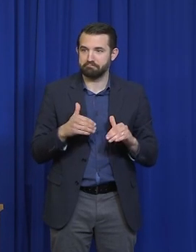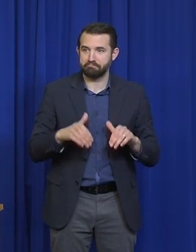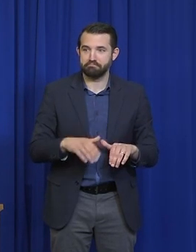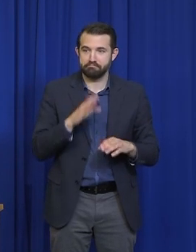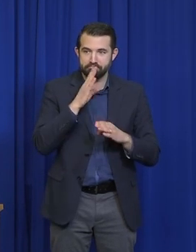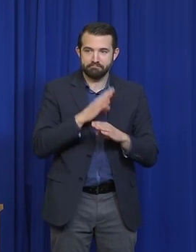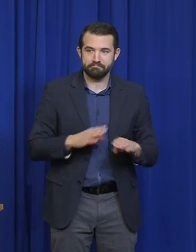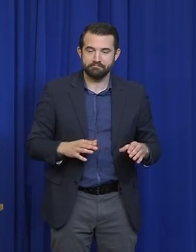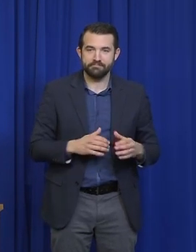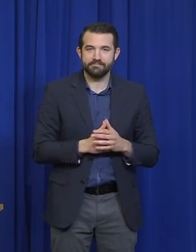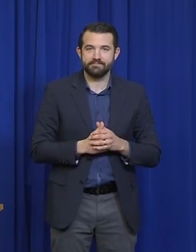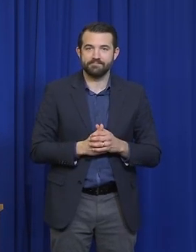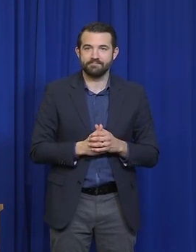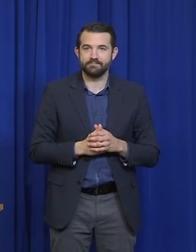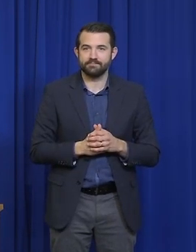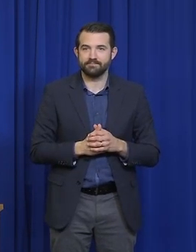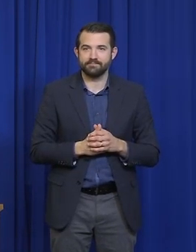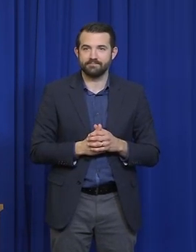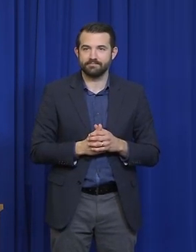Your Honor Michael